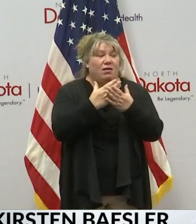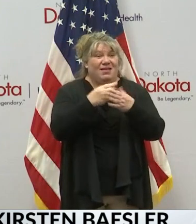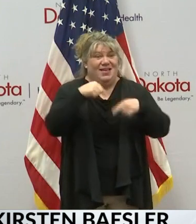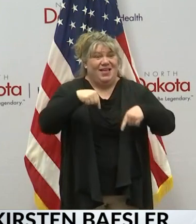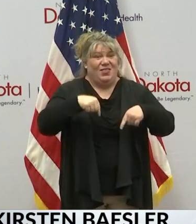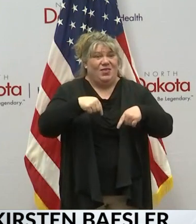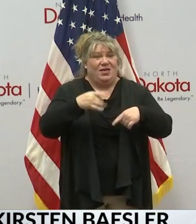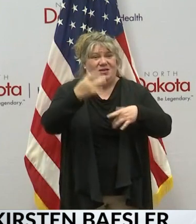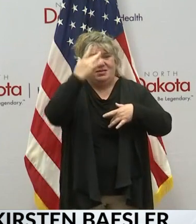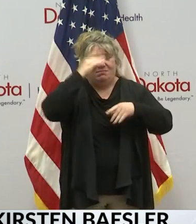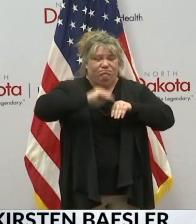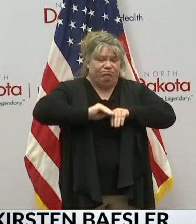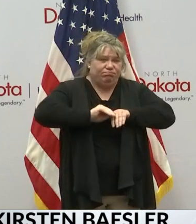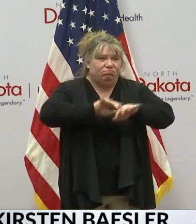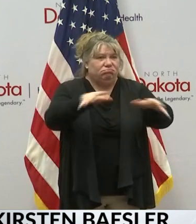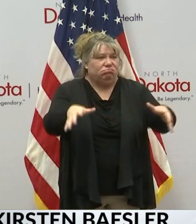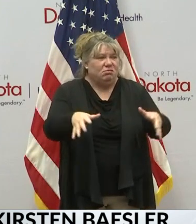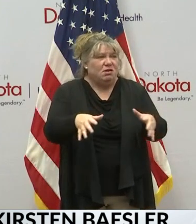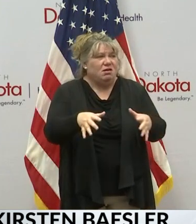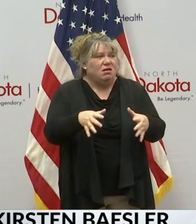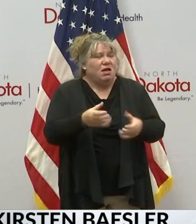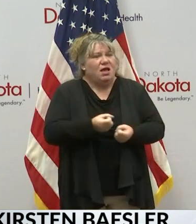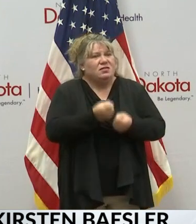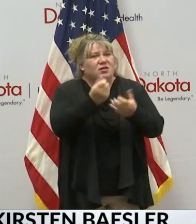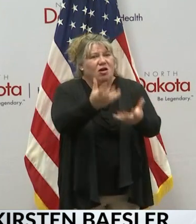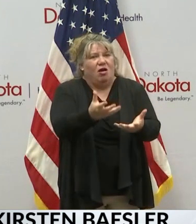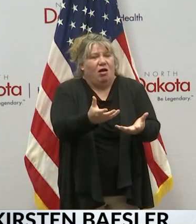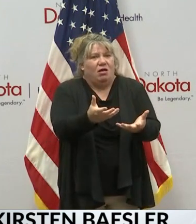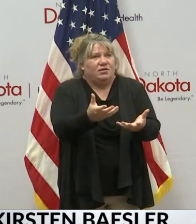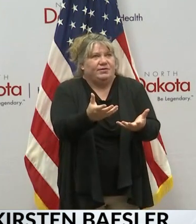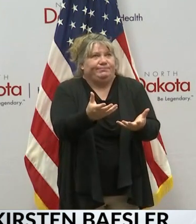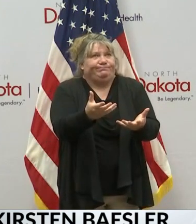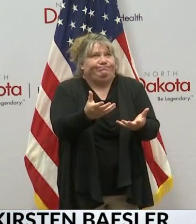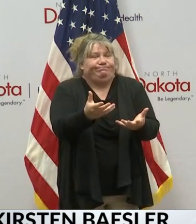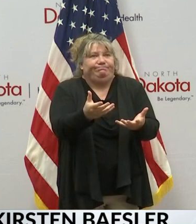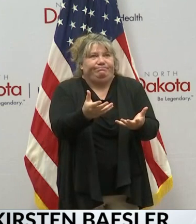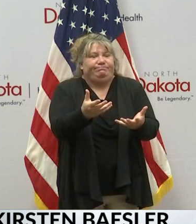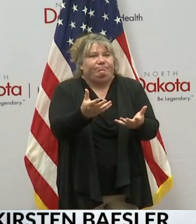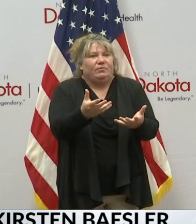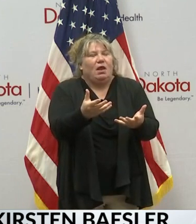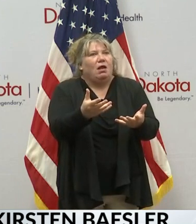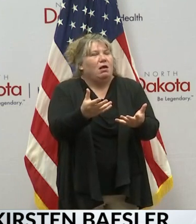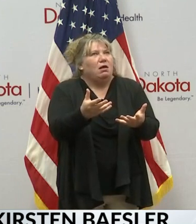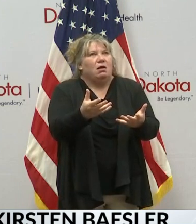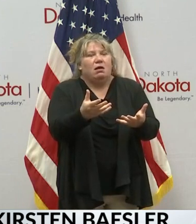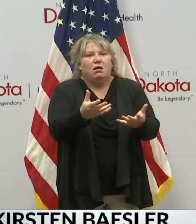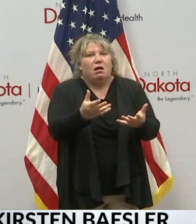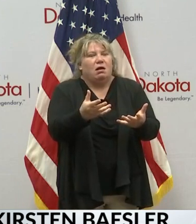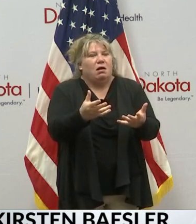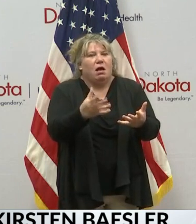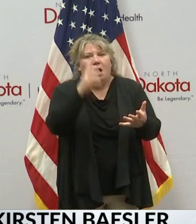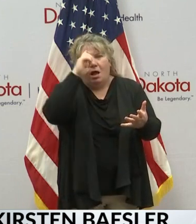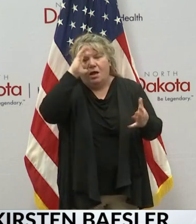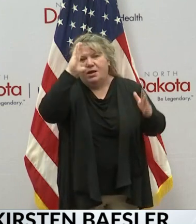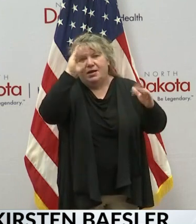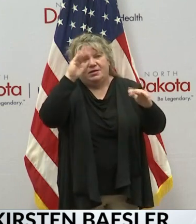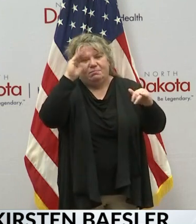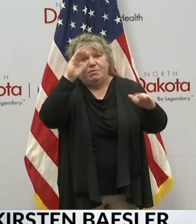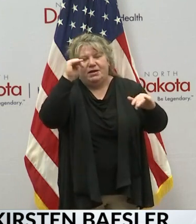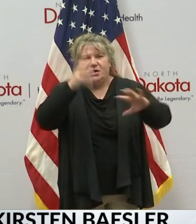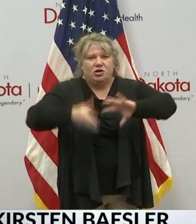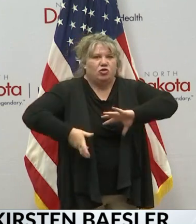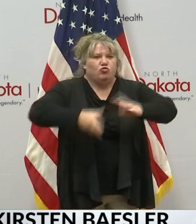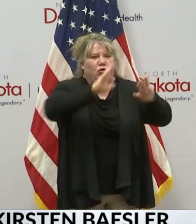has caused, as it's an often overused word, but there really is no other word for it, an unprecedented disruption to our students and